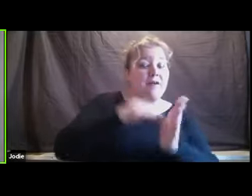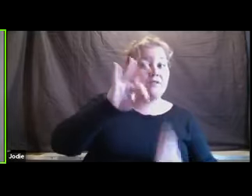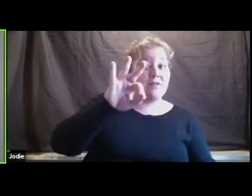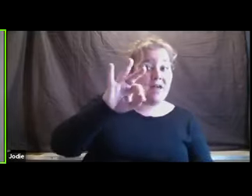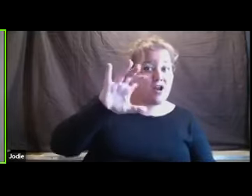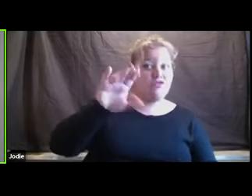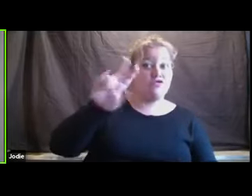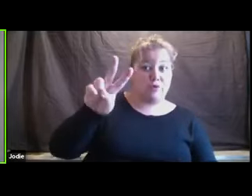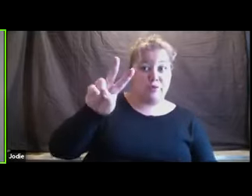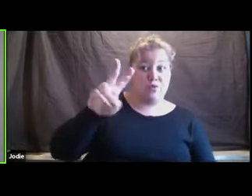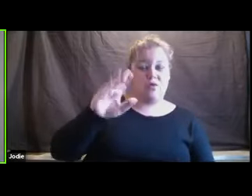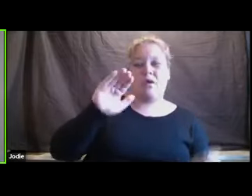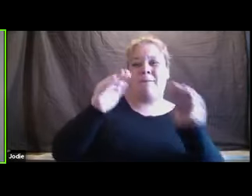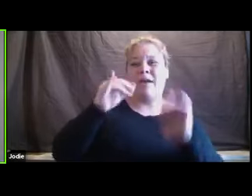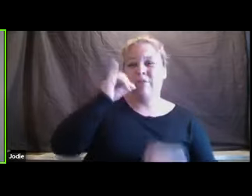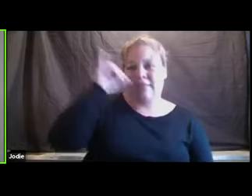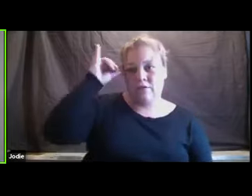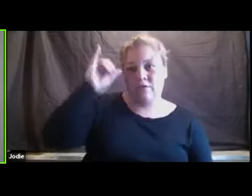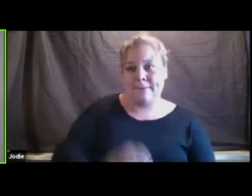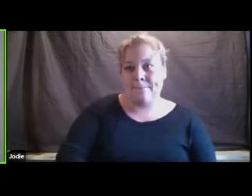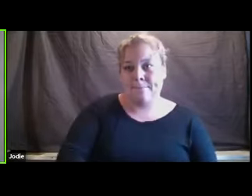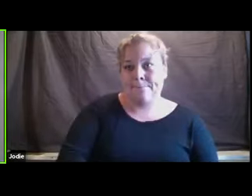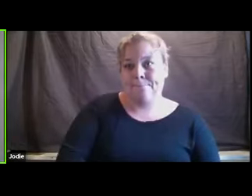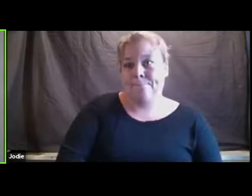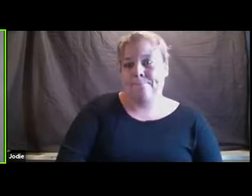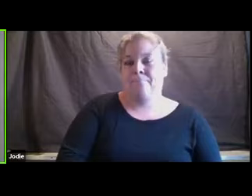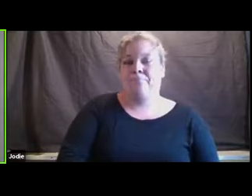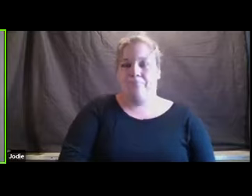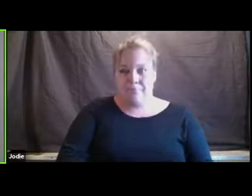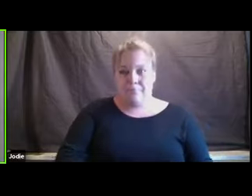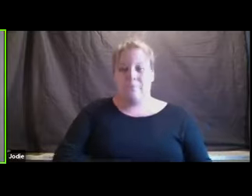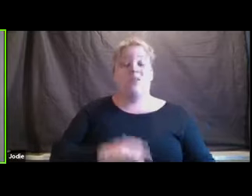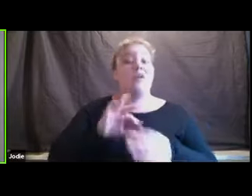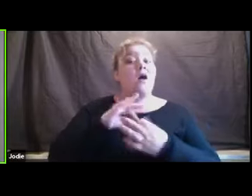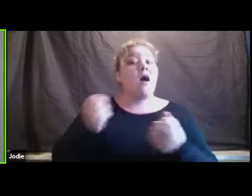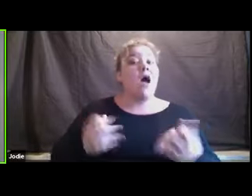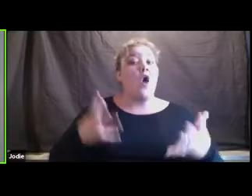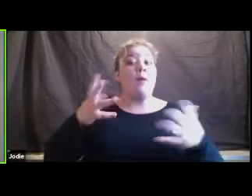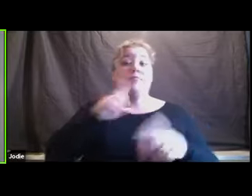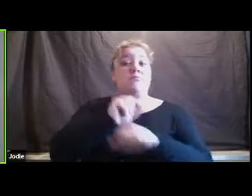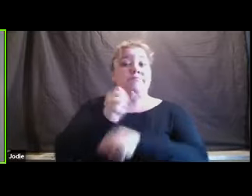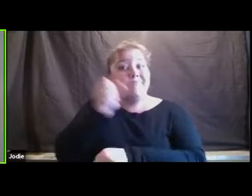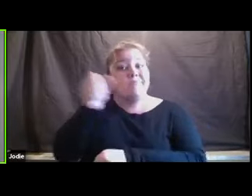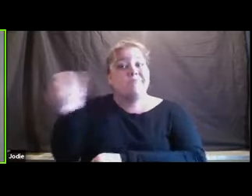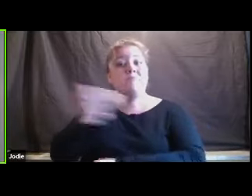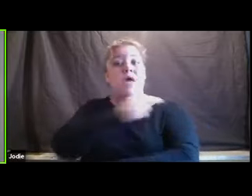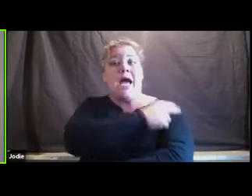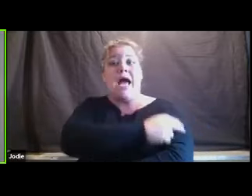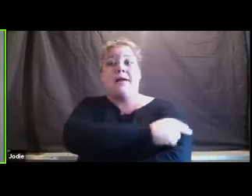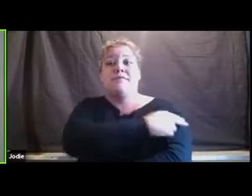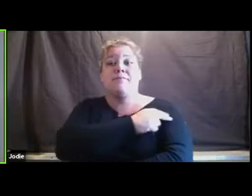9,902 from yesterday. In terms of hospitalizations, we have